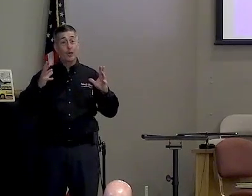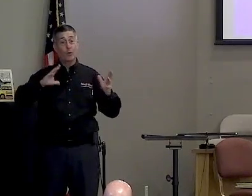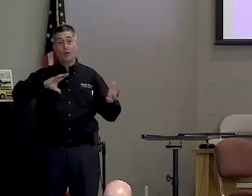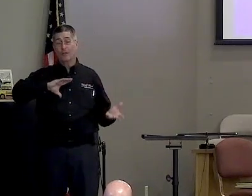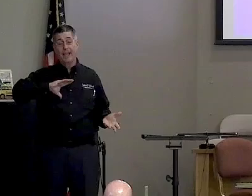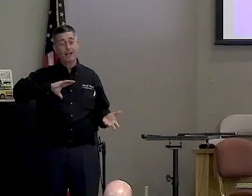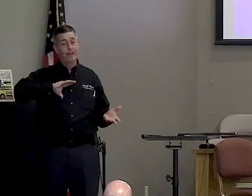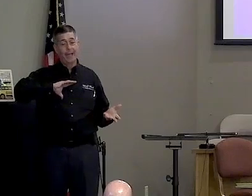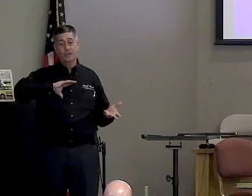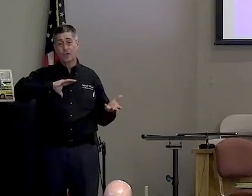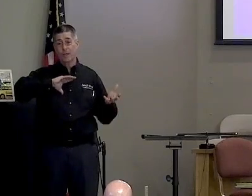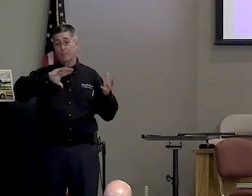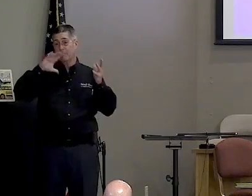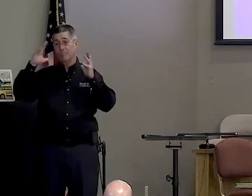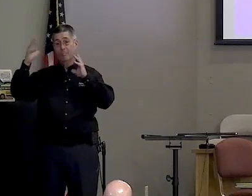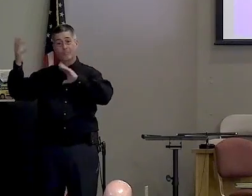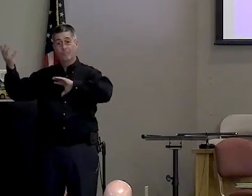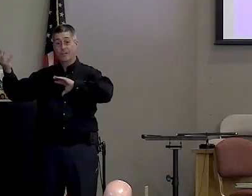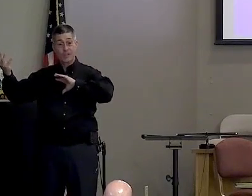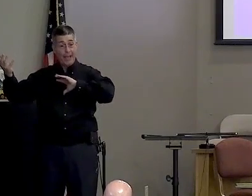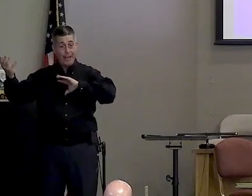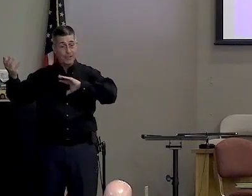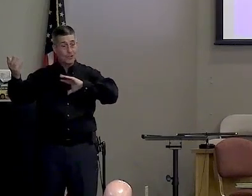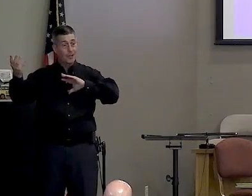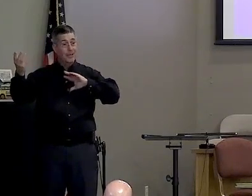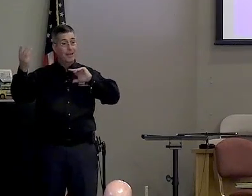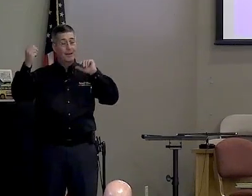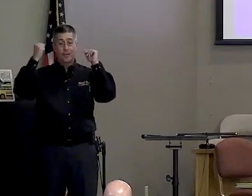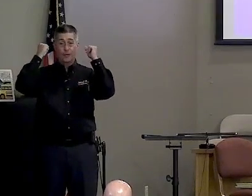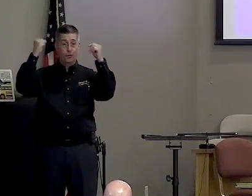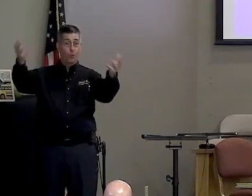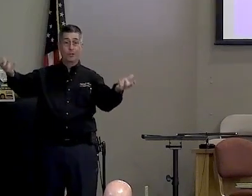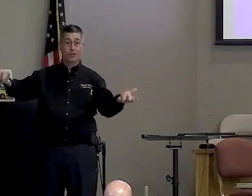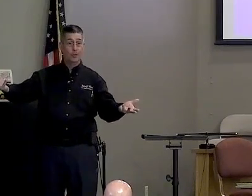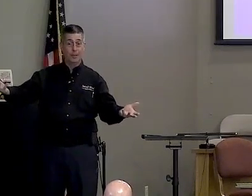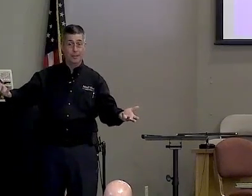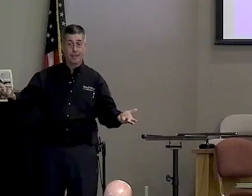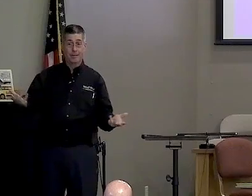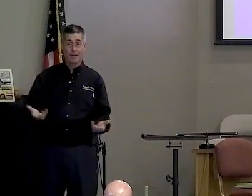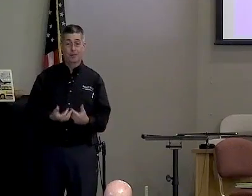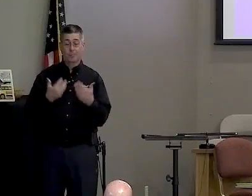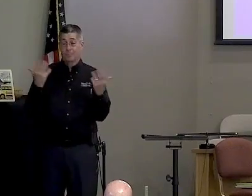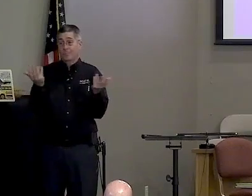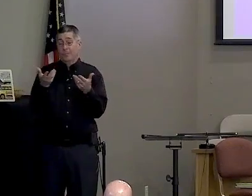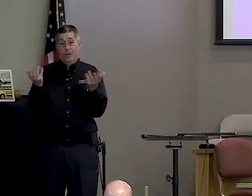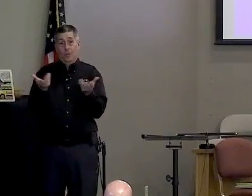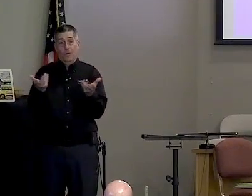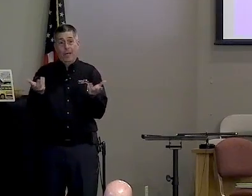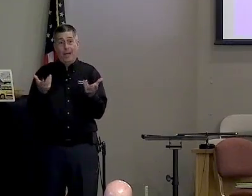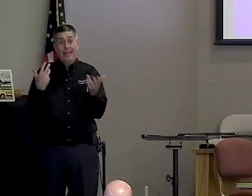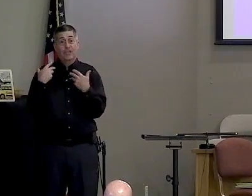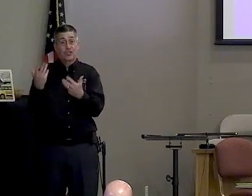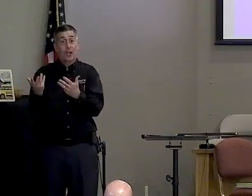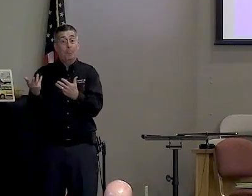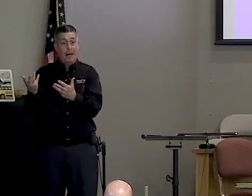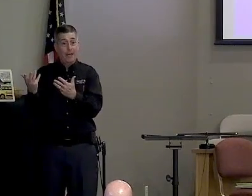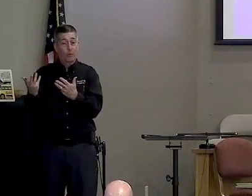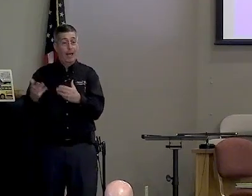world, they have had so many mistakes that they don't know what to do with it. They think, you know, okay, I need somebody to rely